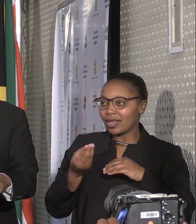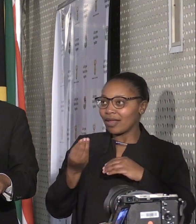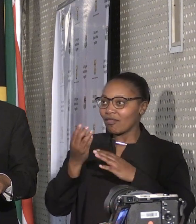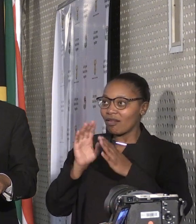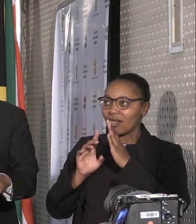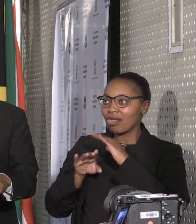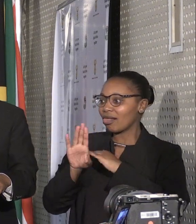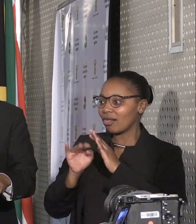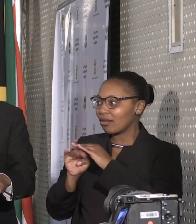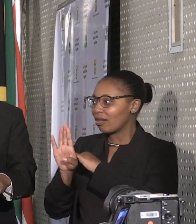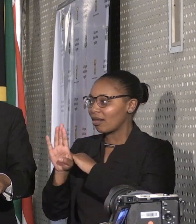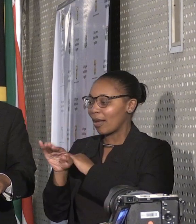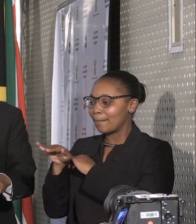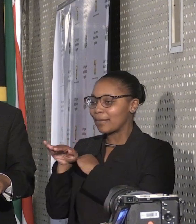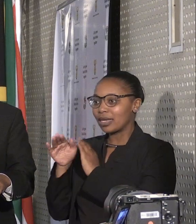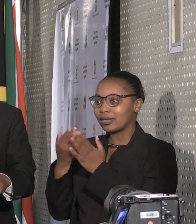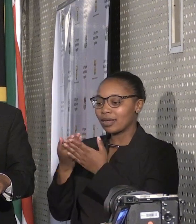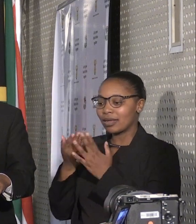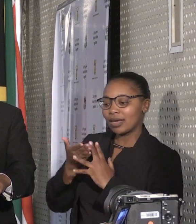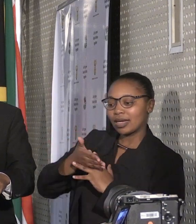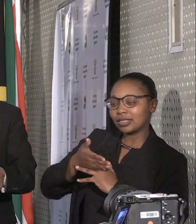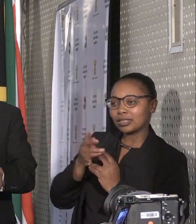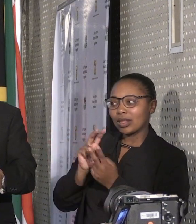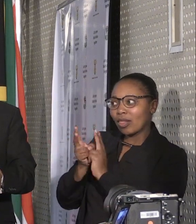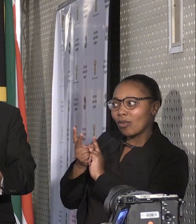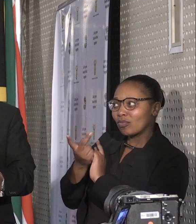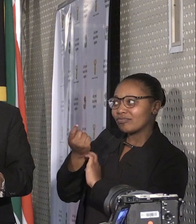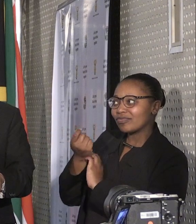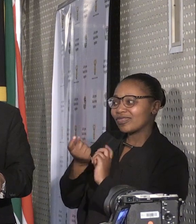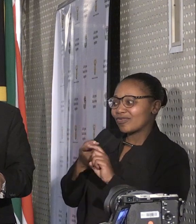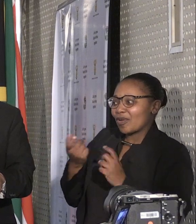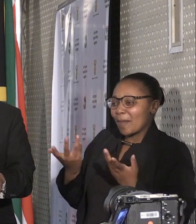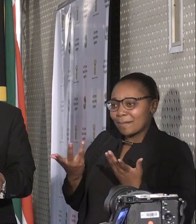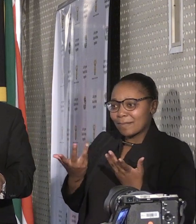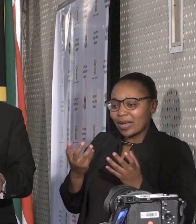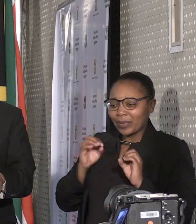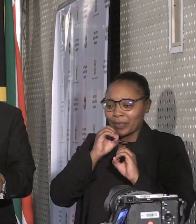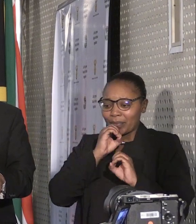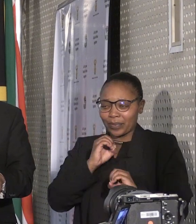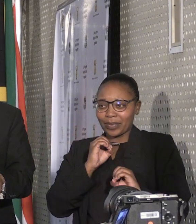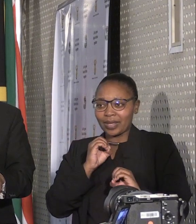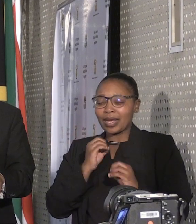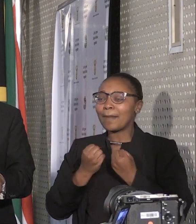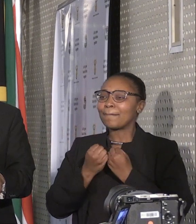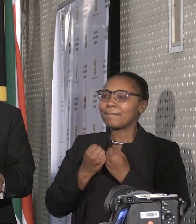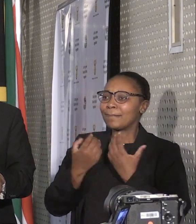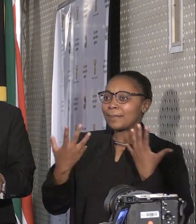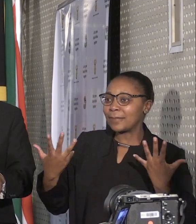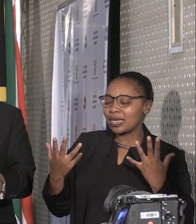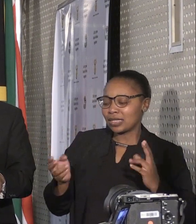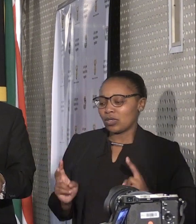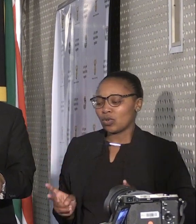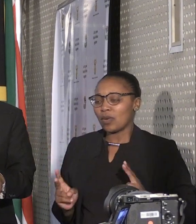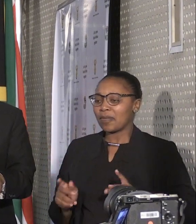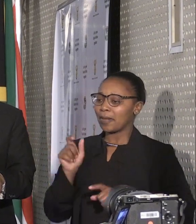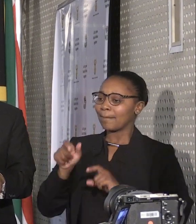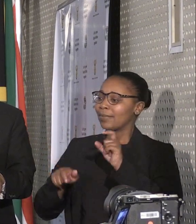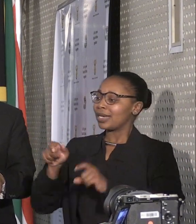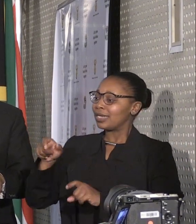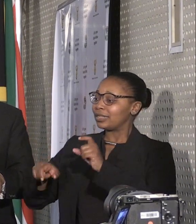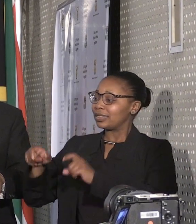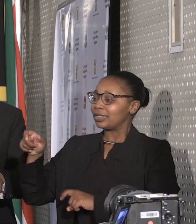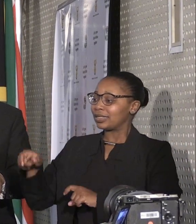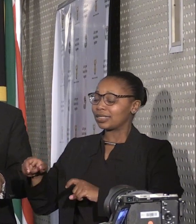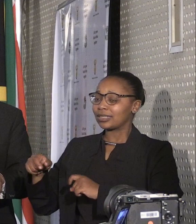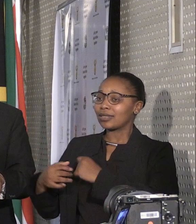of banking that they cannot afford, as long as ordinary people who are very poor, who have by